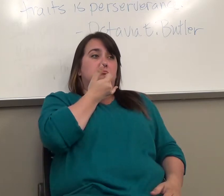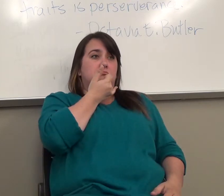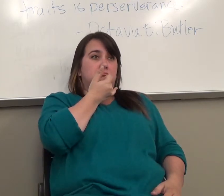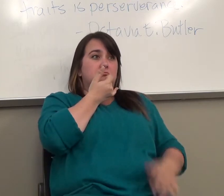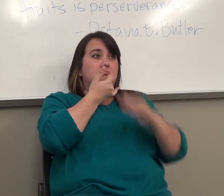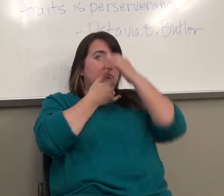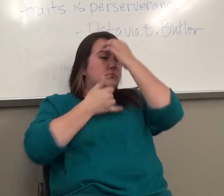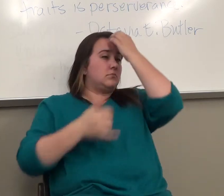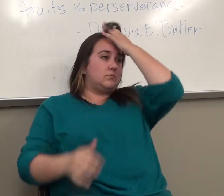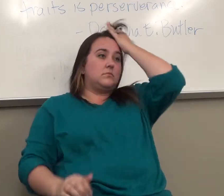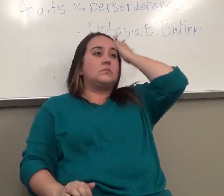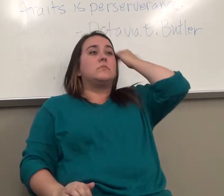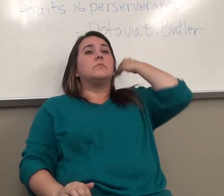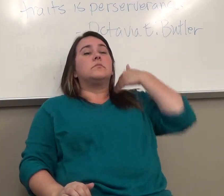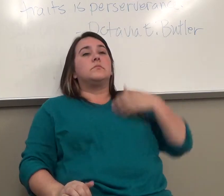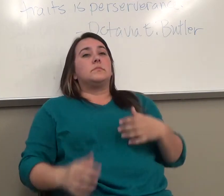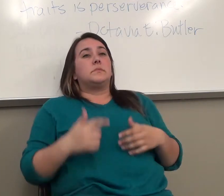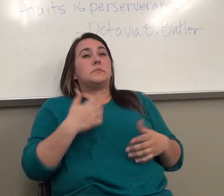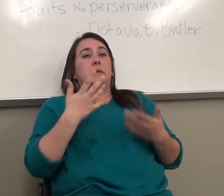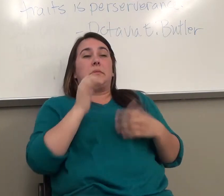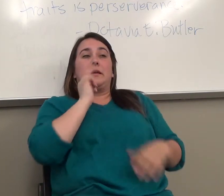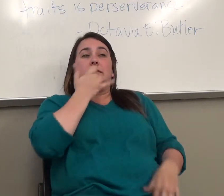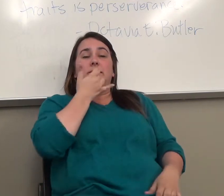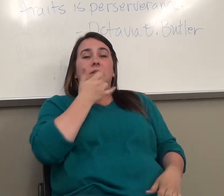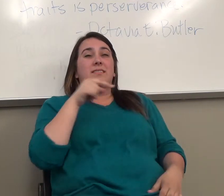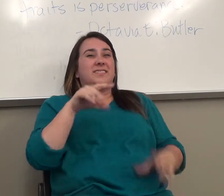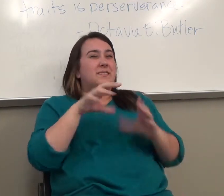classes on that journal grade. This class, not so much, because